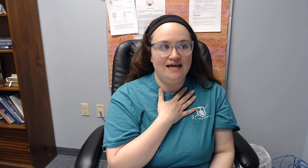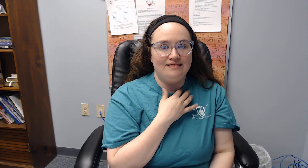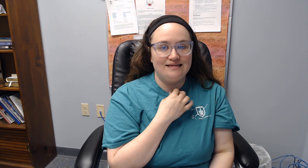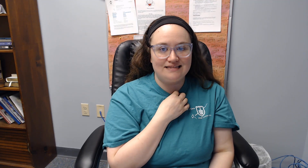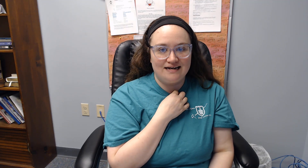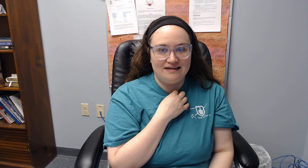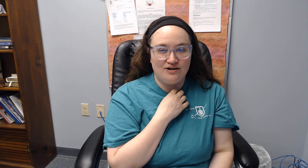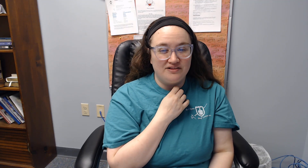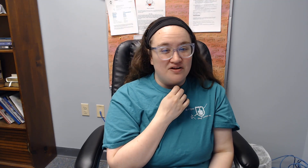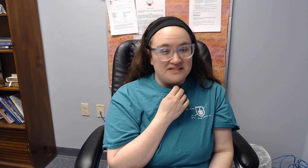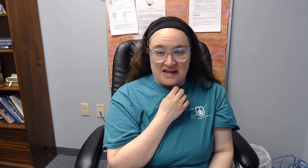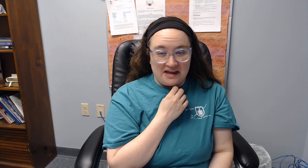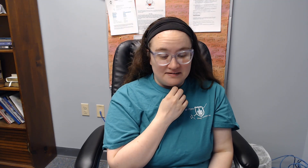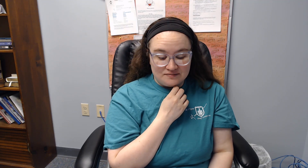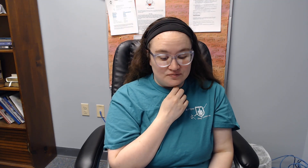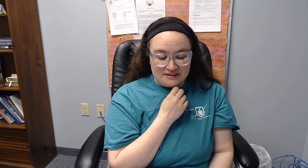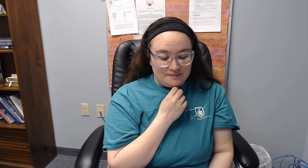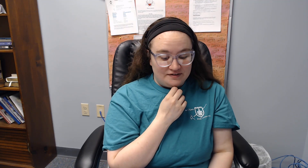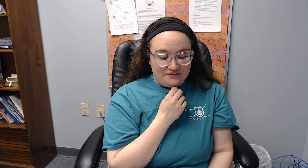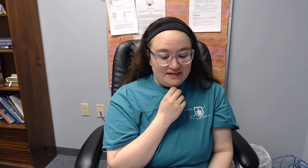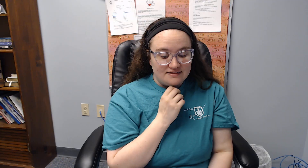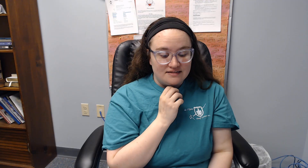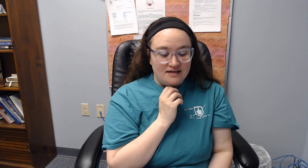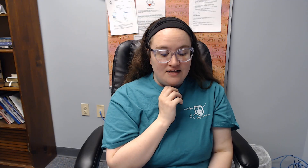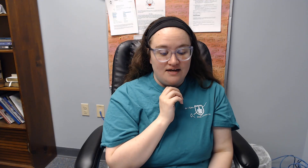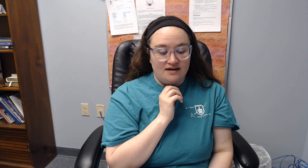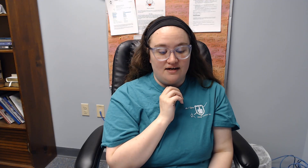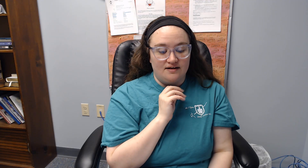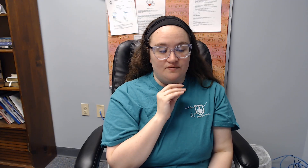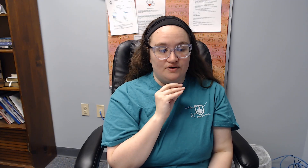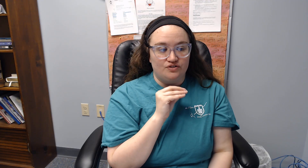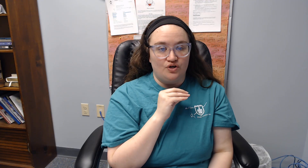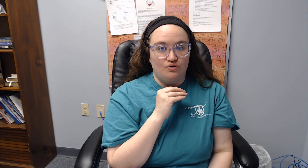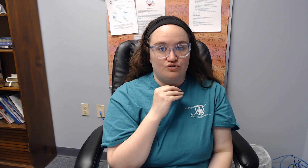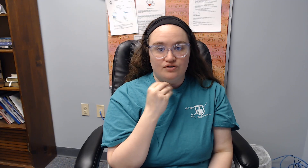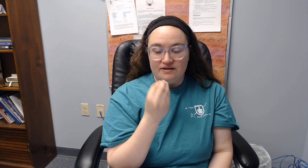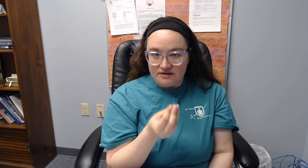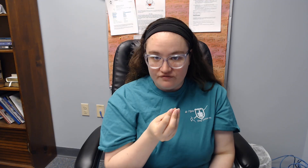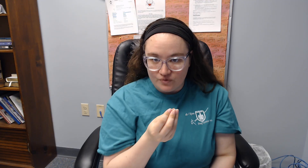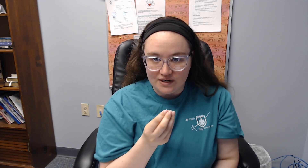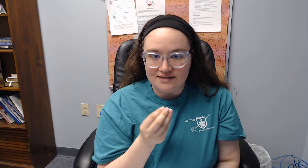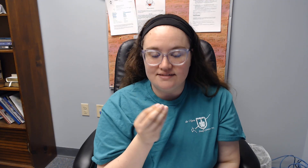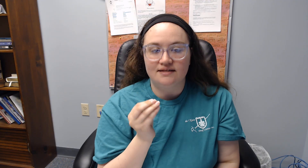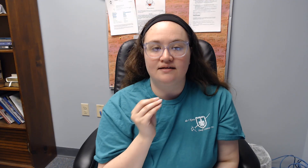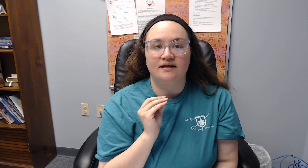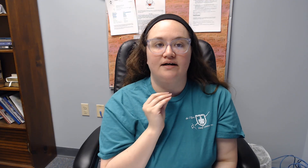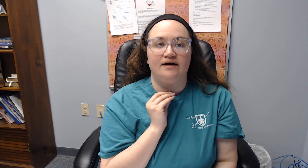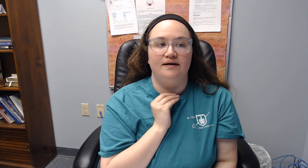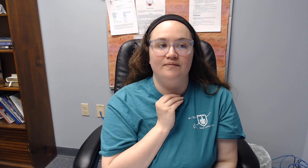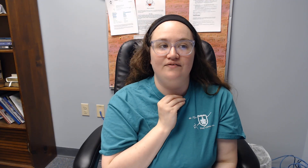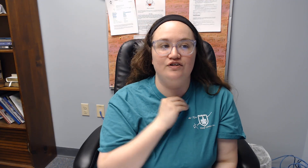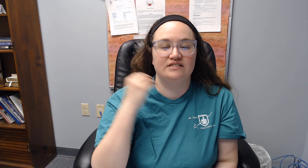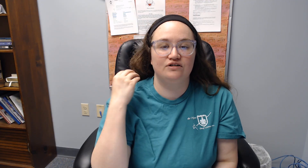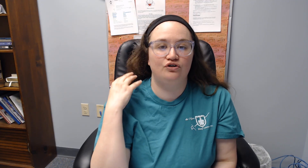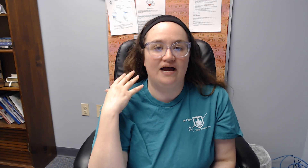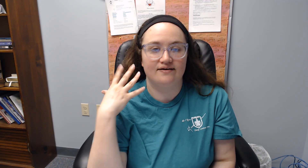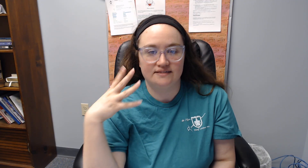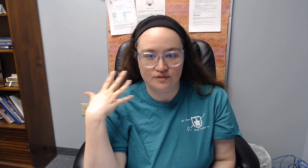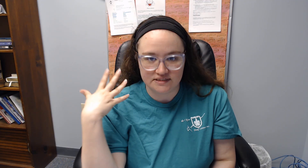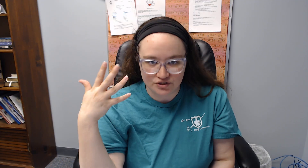This kind of hearing loss can't really be fixed. There's no treatment for it. If you still have some residual